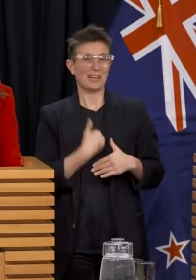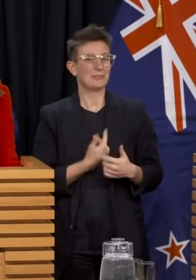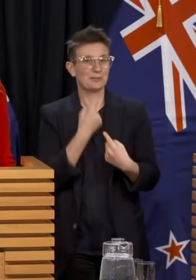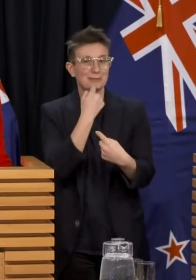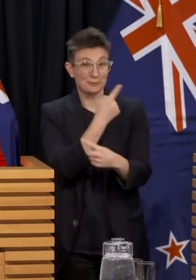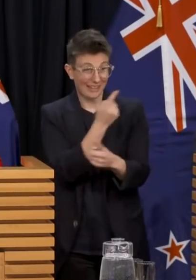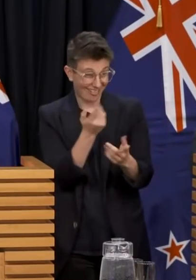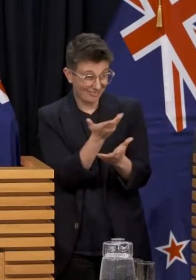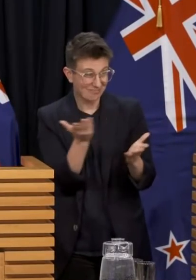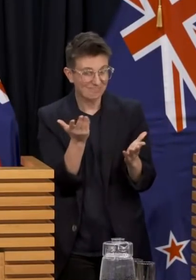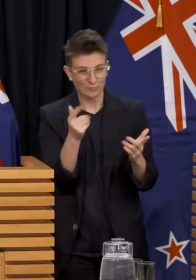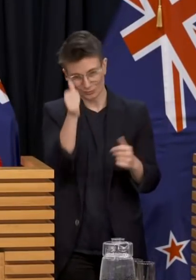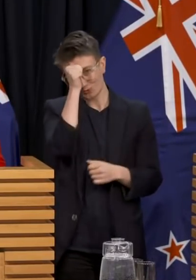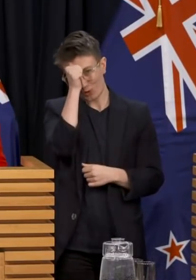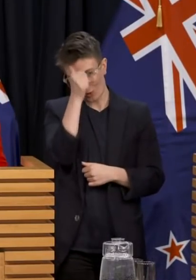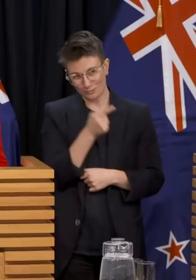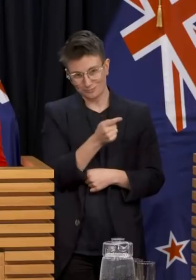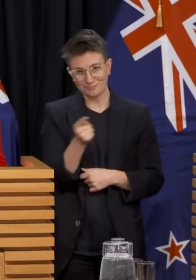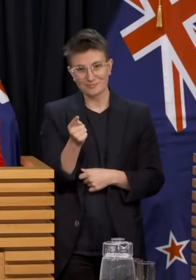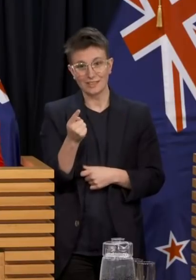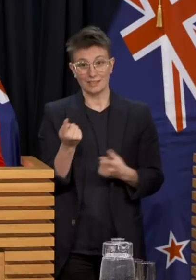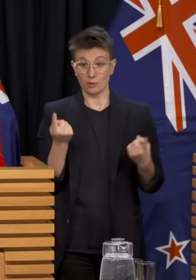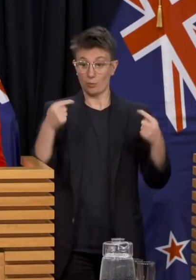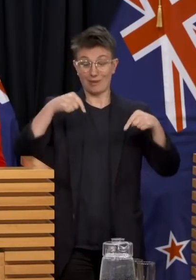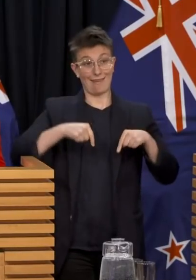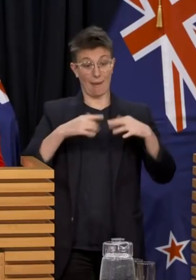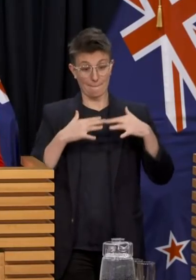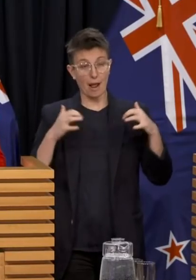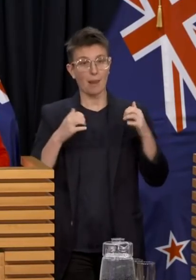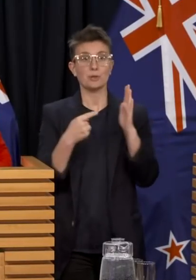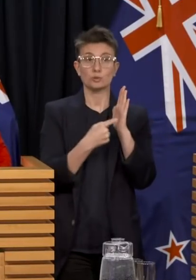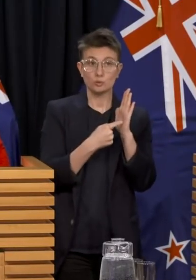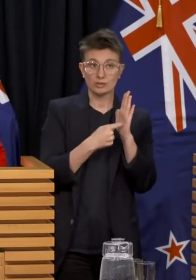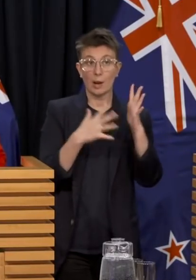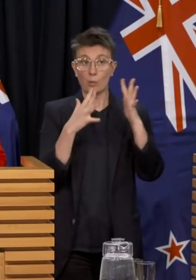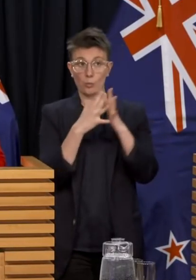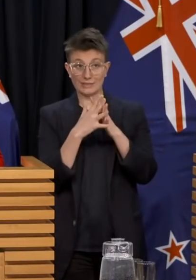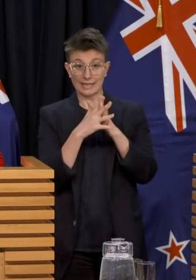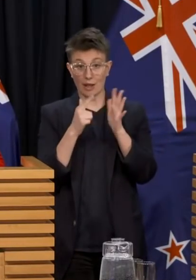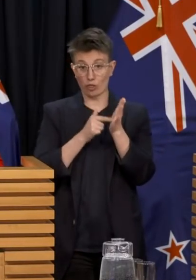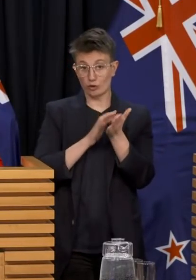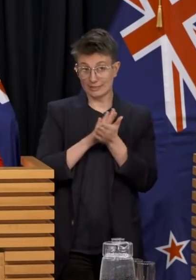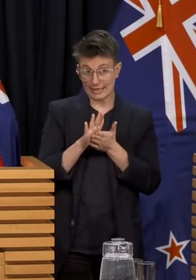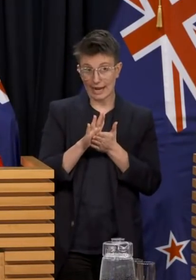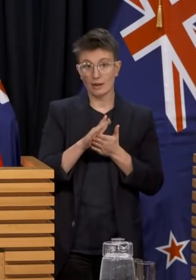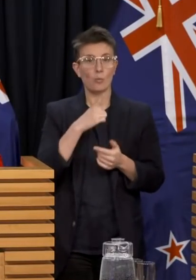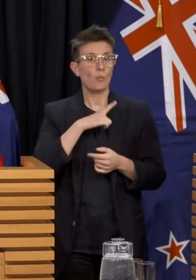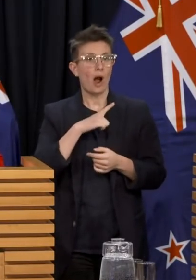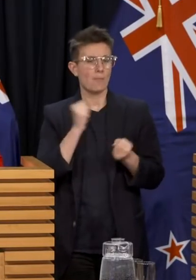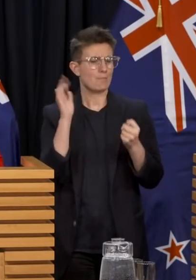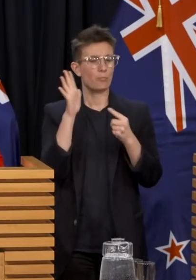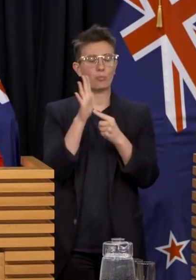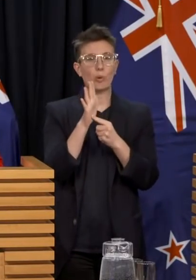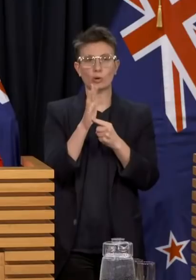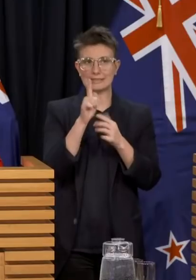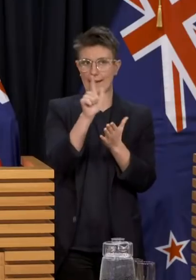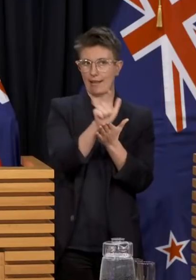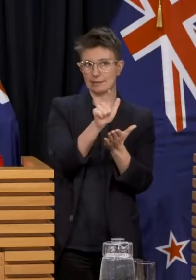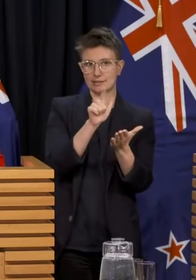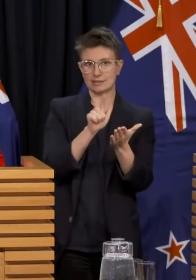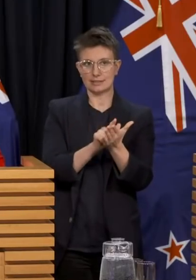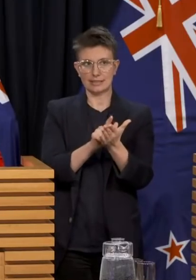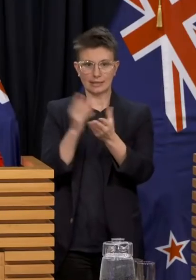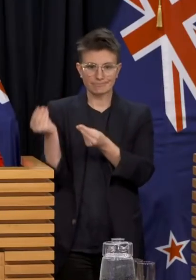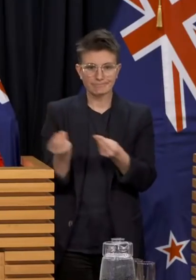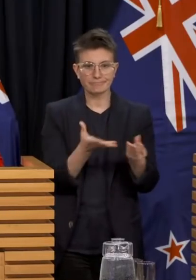here. I will be in the House on Tuesday, Wednesday and Thursday, where a number of important pieces of legislation will move through